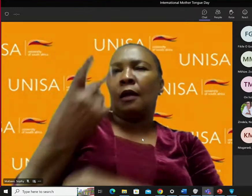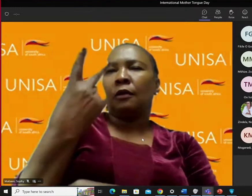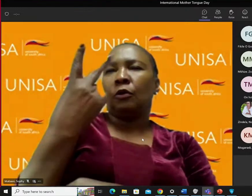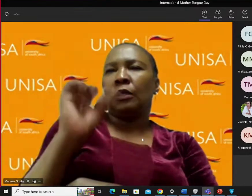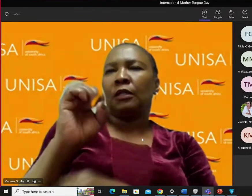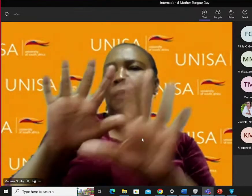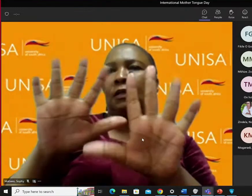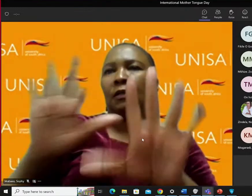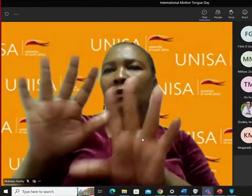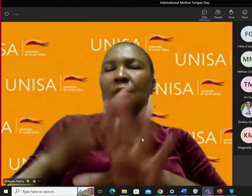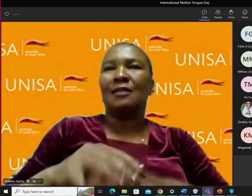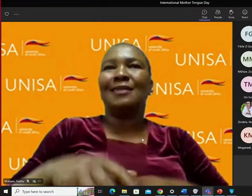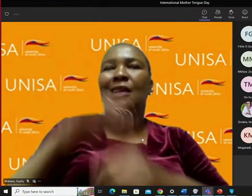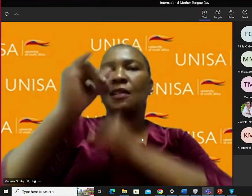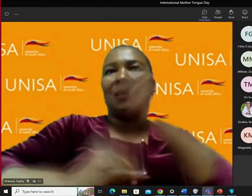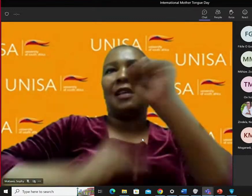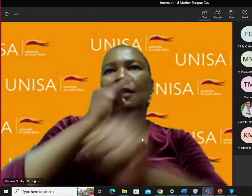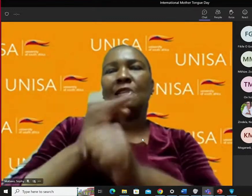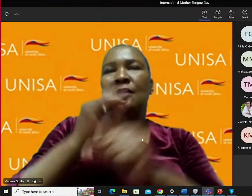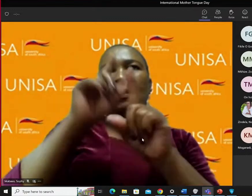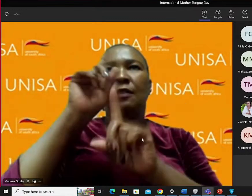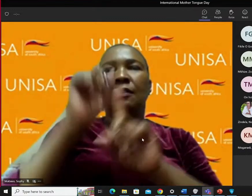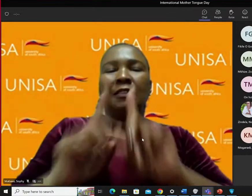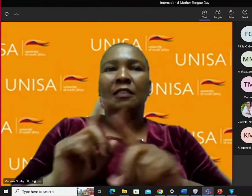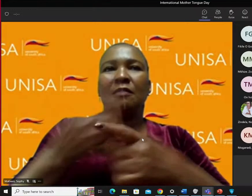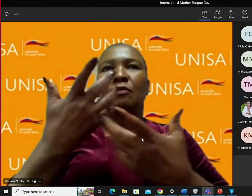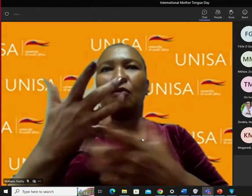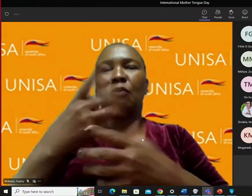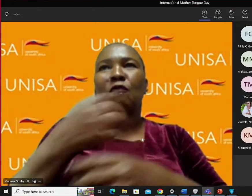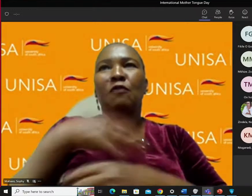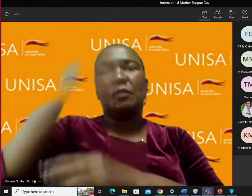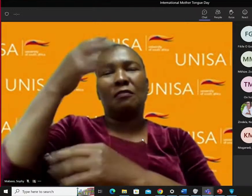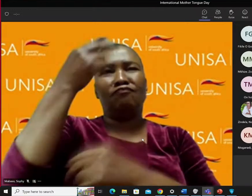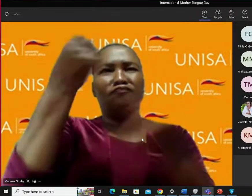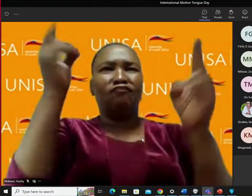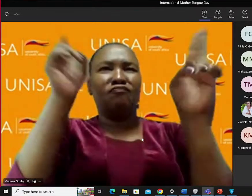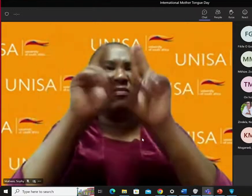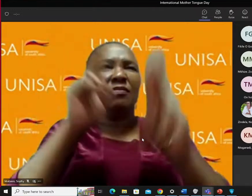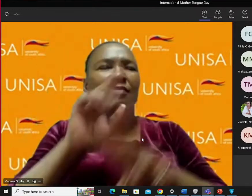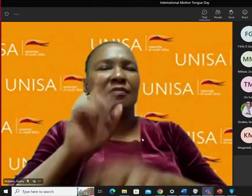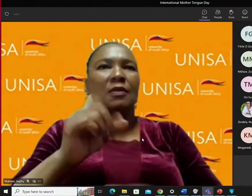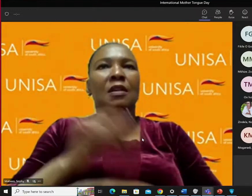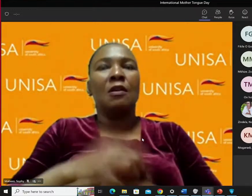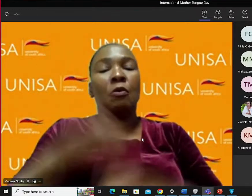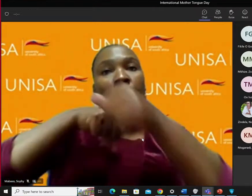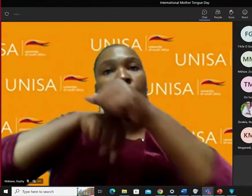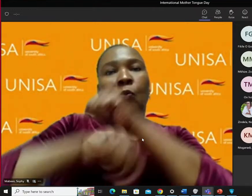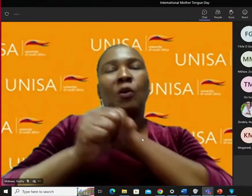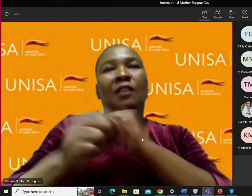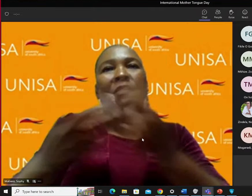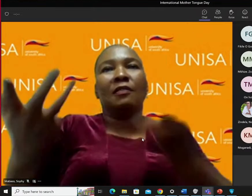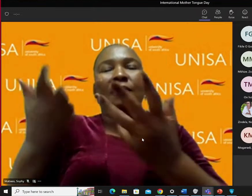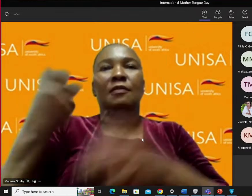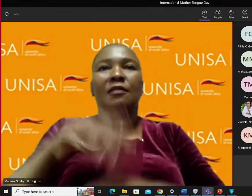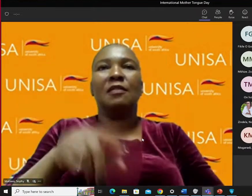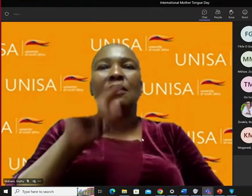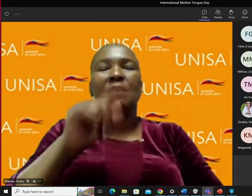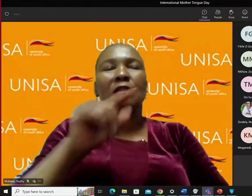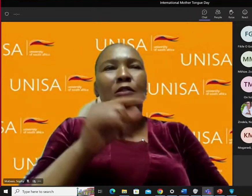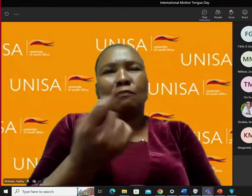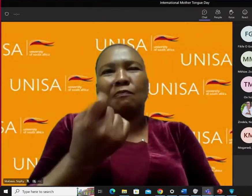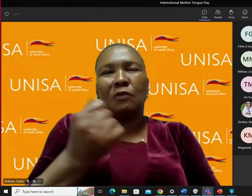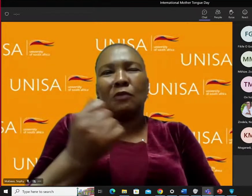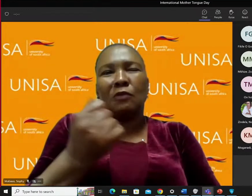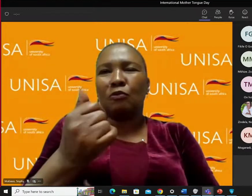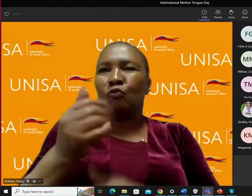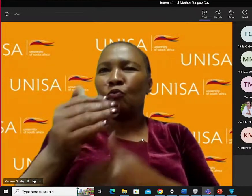international experts from the Princeton University, where the concept of a WordNet was born. And then slowly started